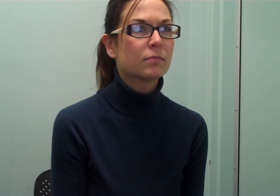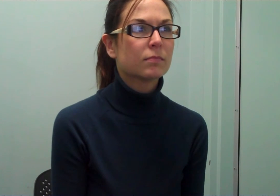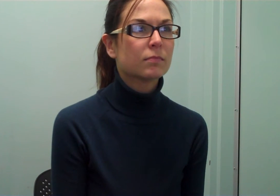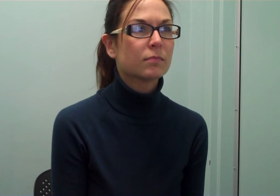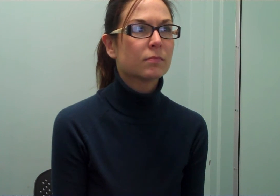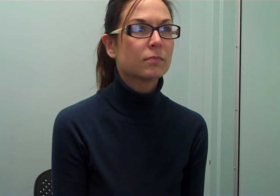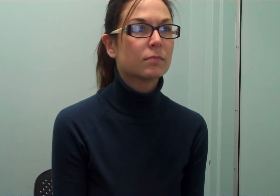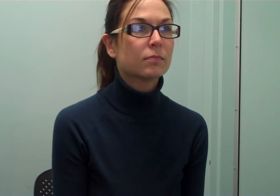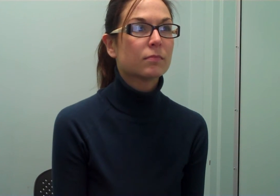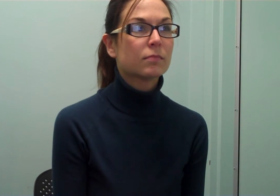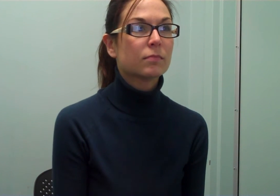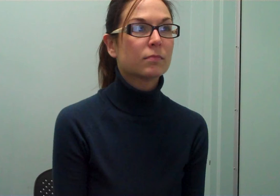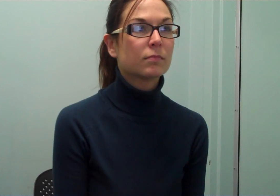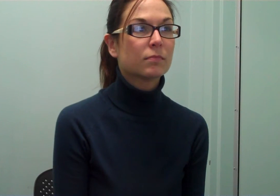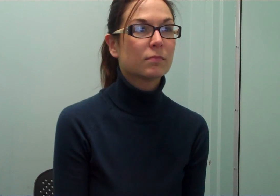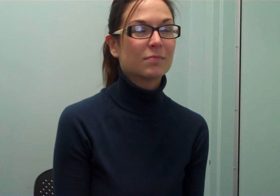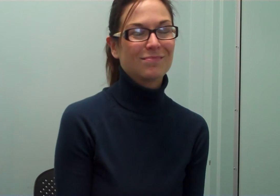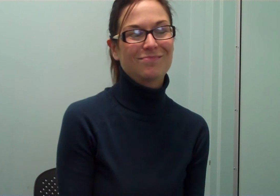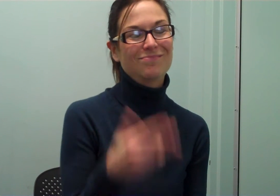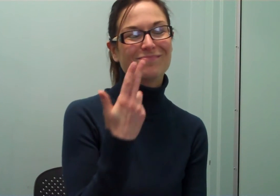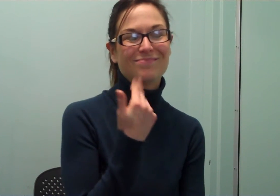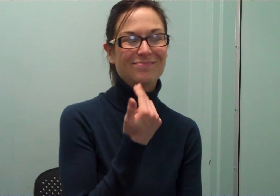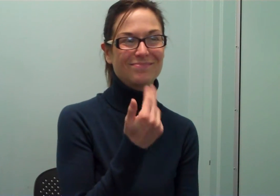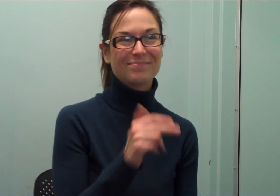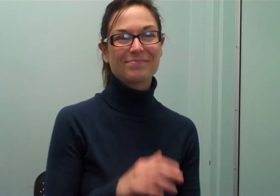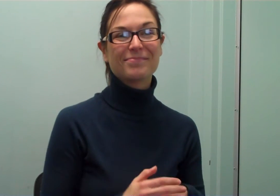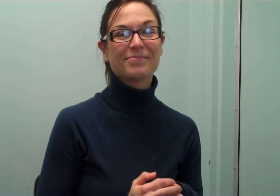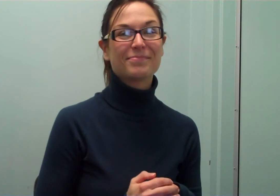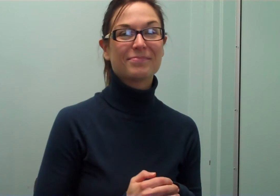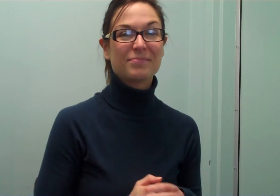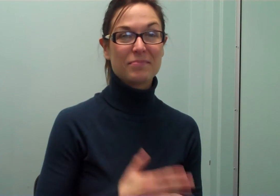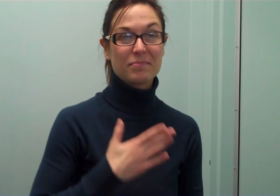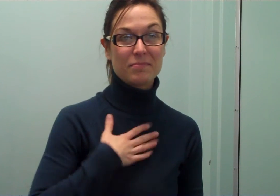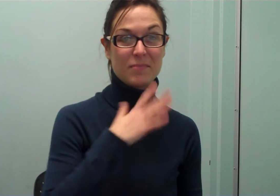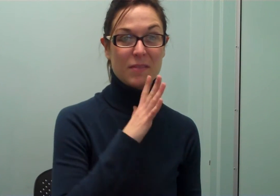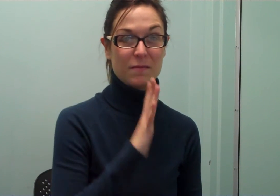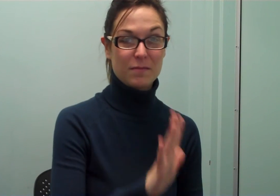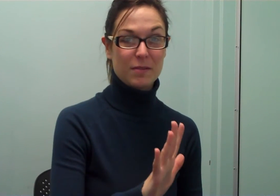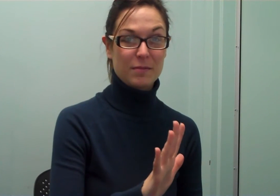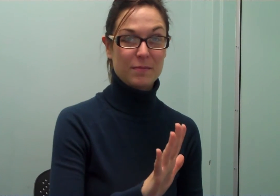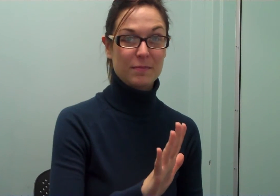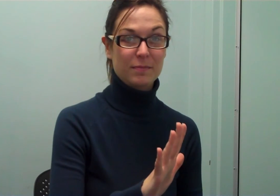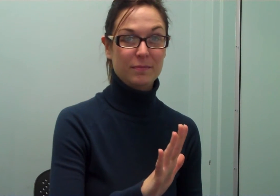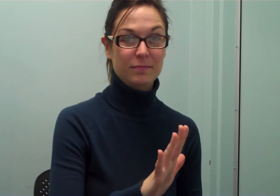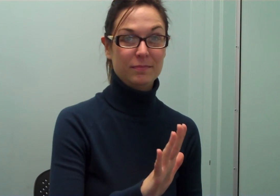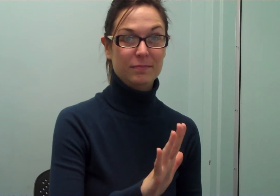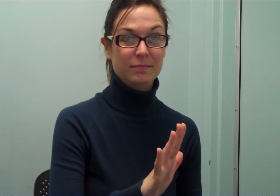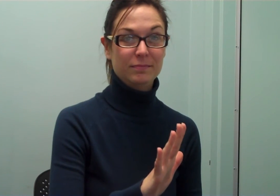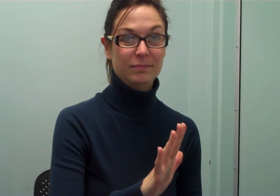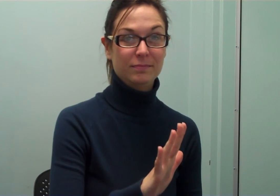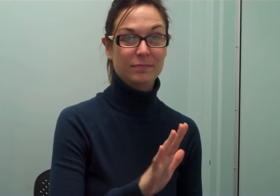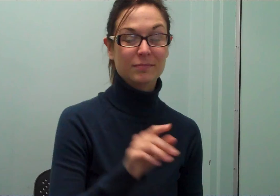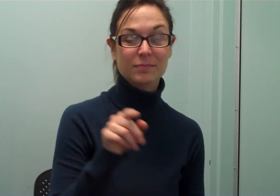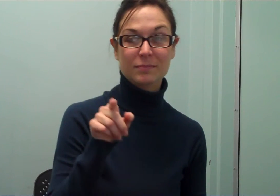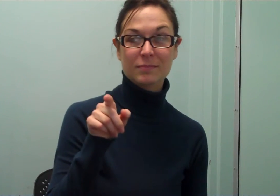Actually, it's funny that you mentioned that because my 5-year-old son desperately wants an animal, and I